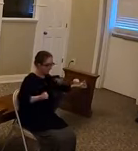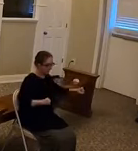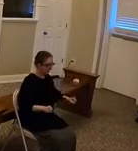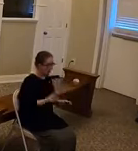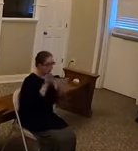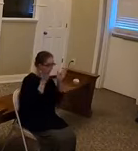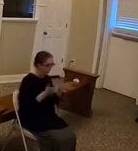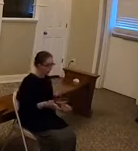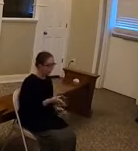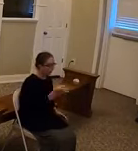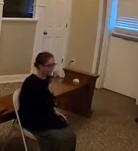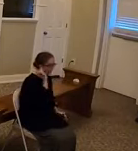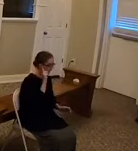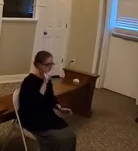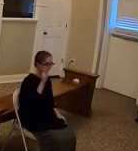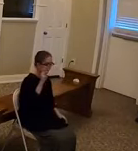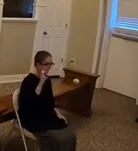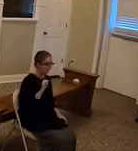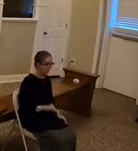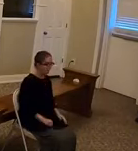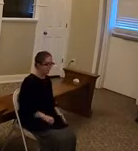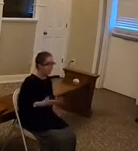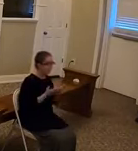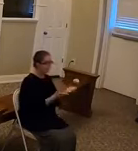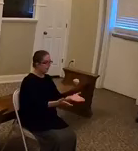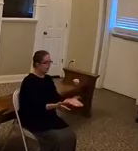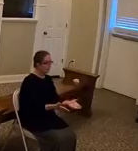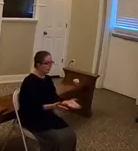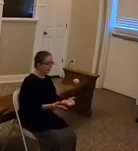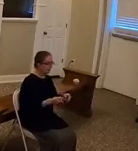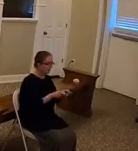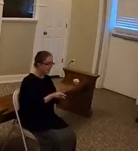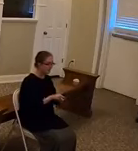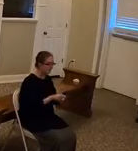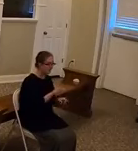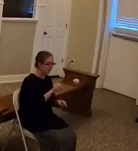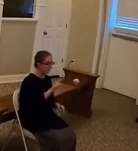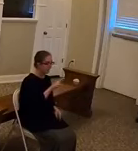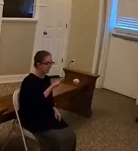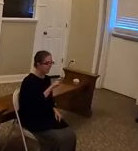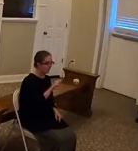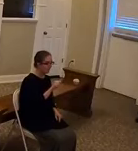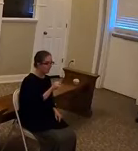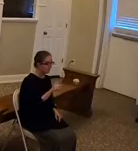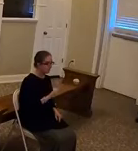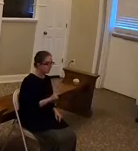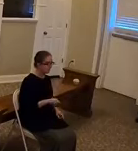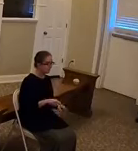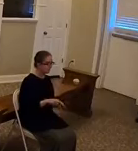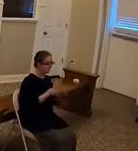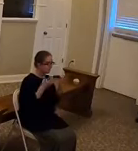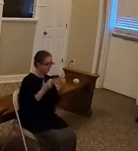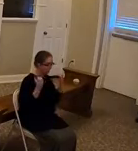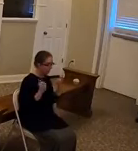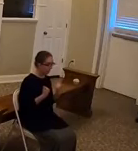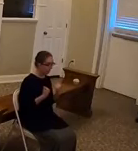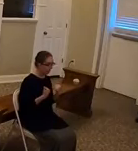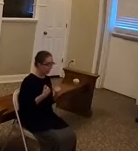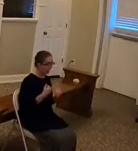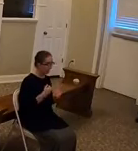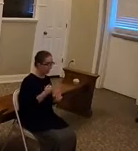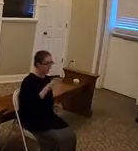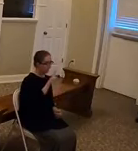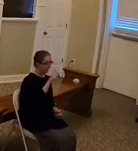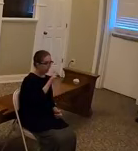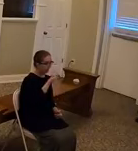Amen. A person who was lame was given basically the same treatment as a person that had